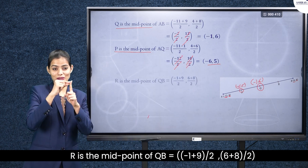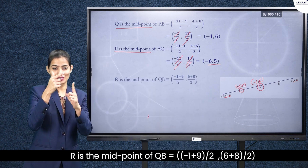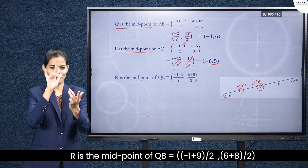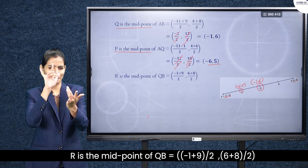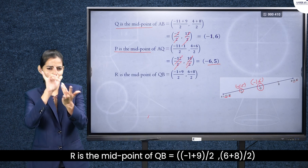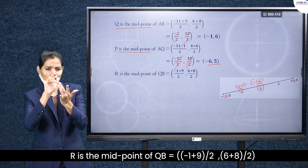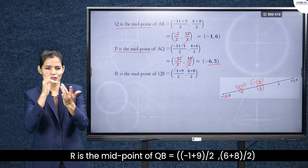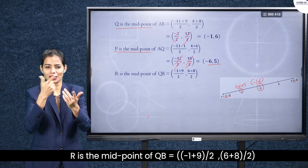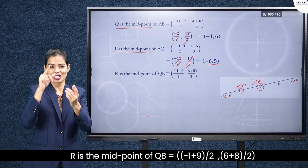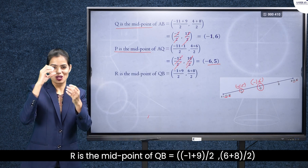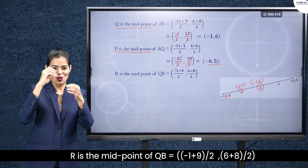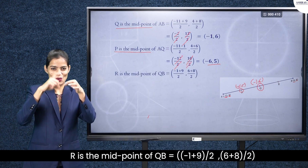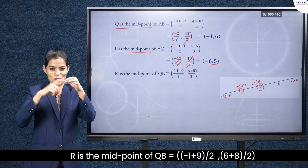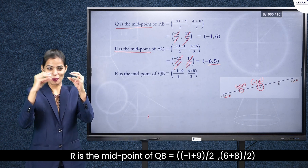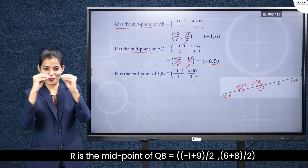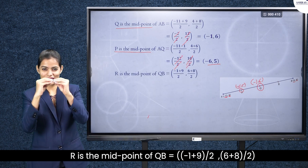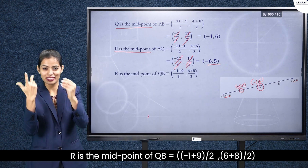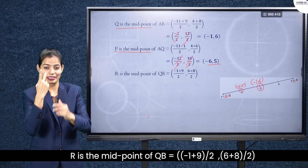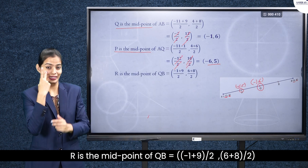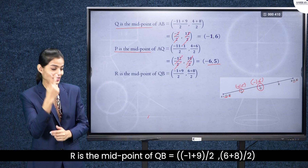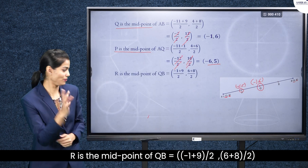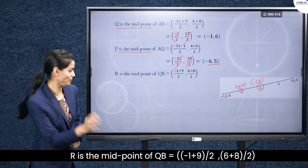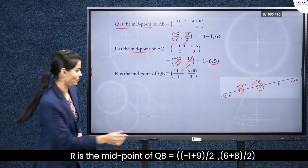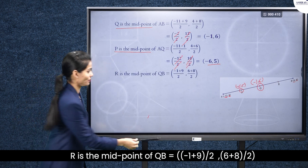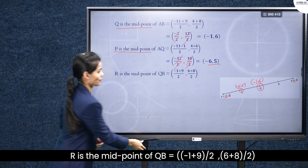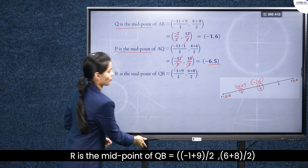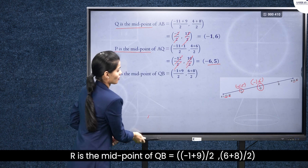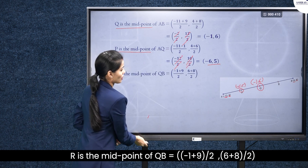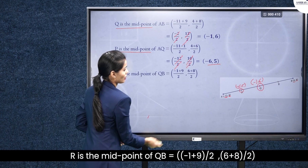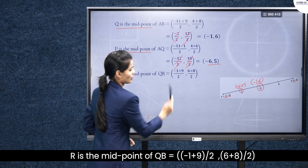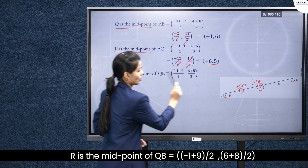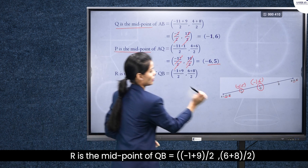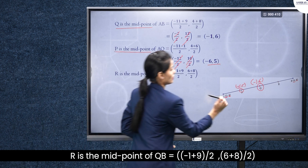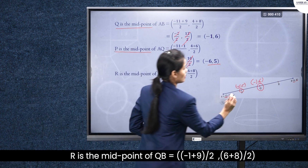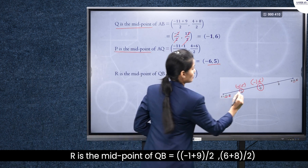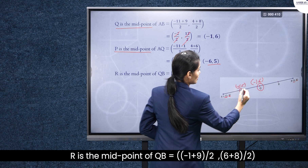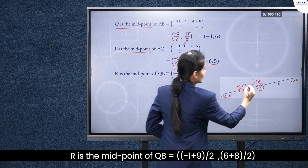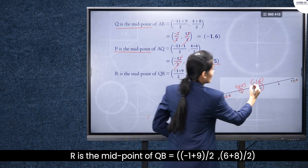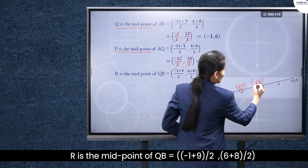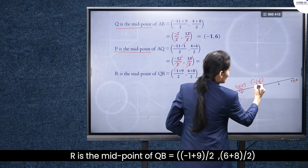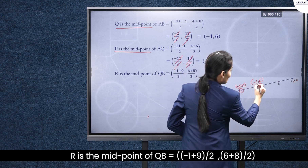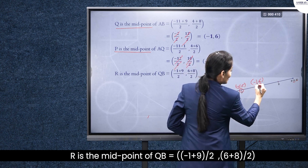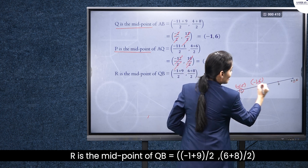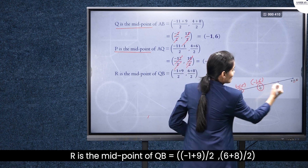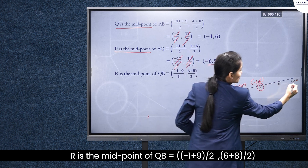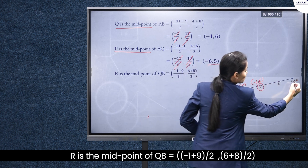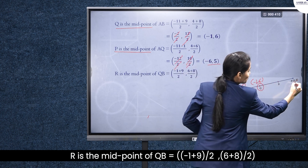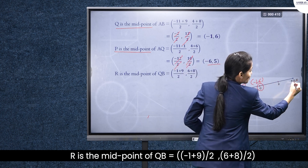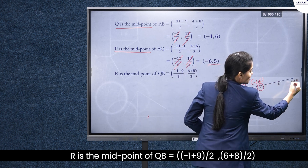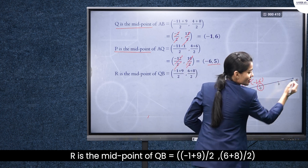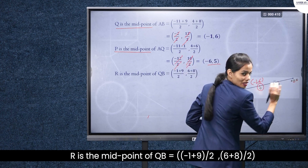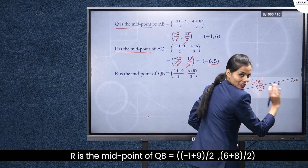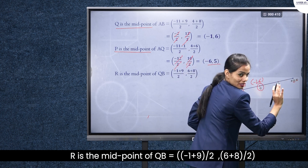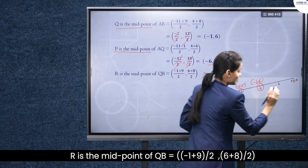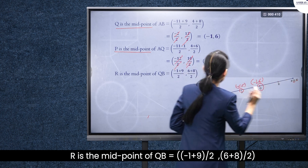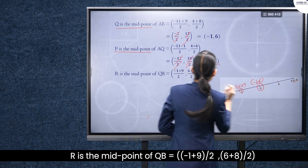R is the midpoint of QB is equal to minus 1 plus 9 by 2, 6 plus 8 by 2.